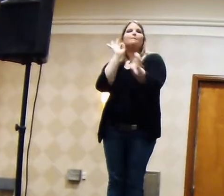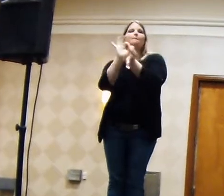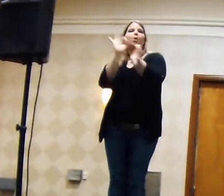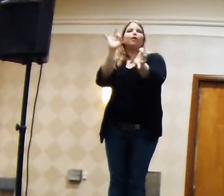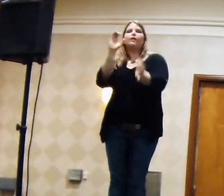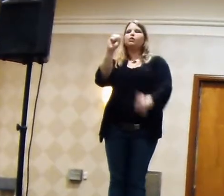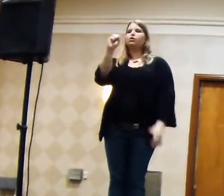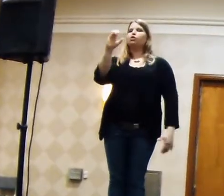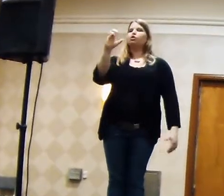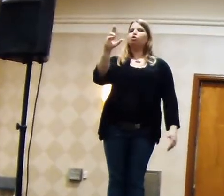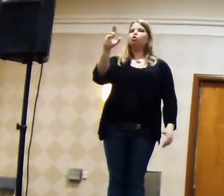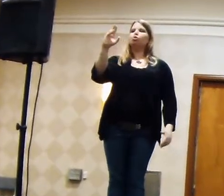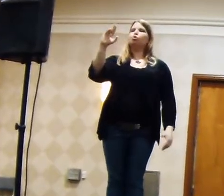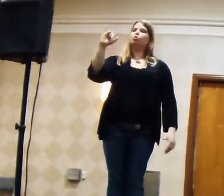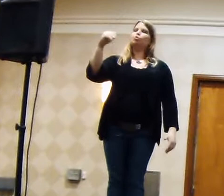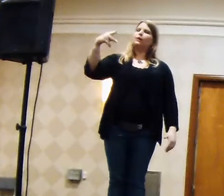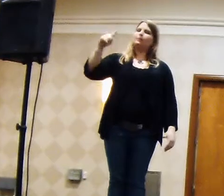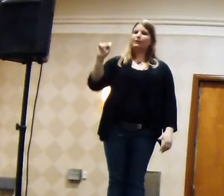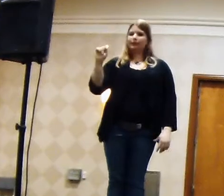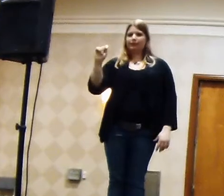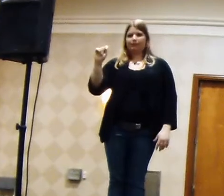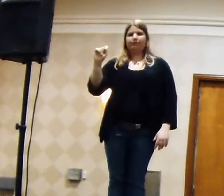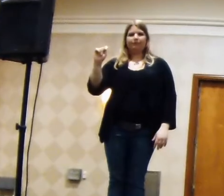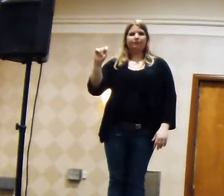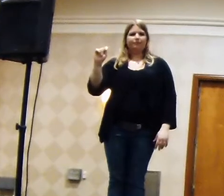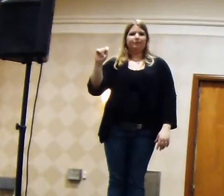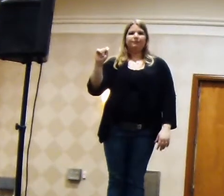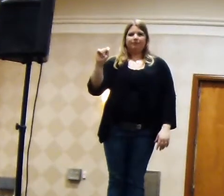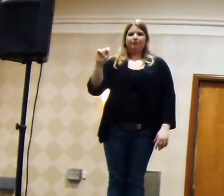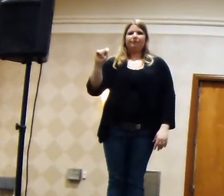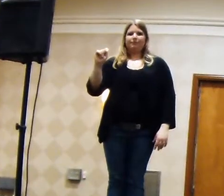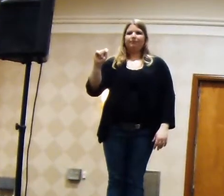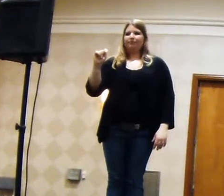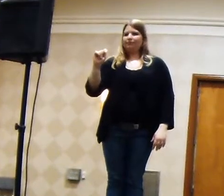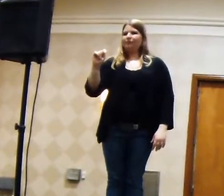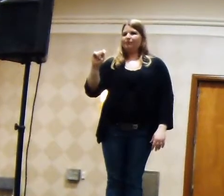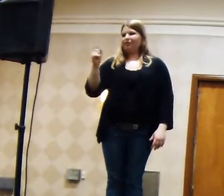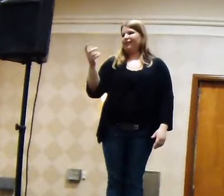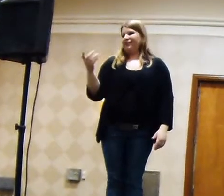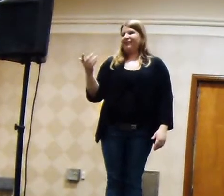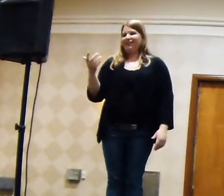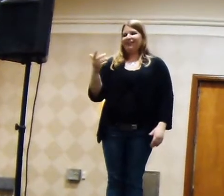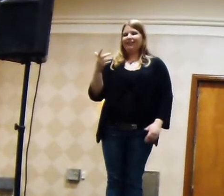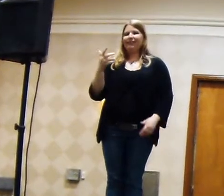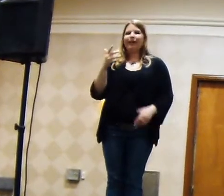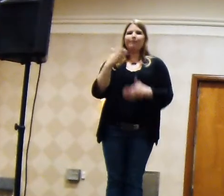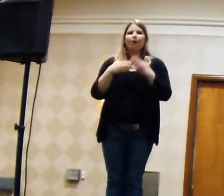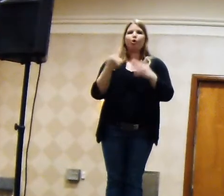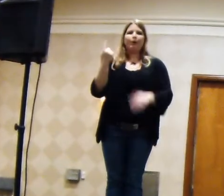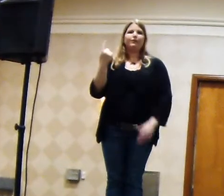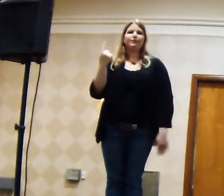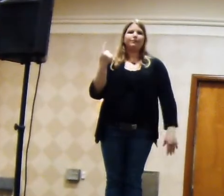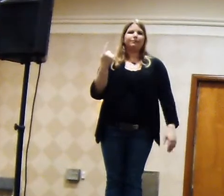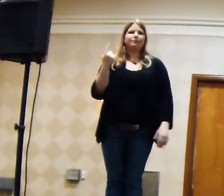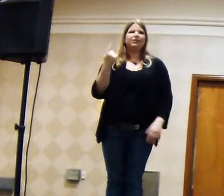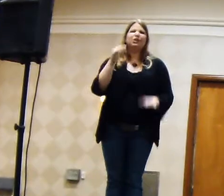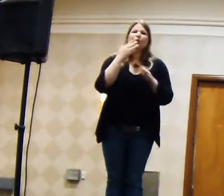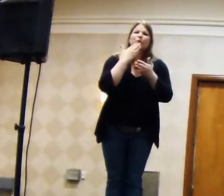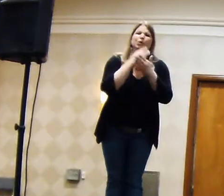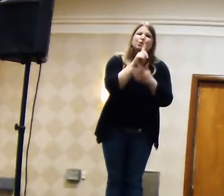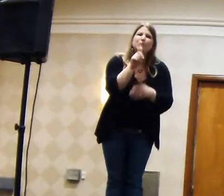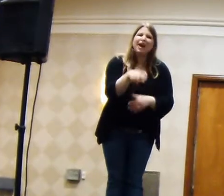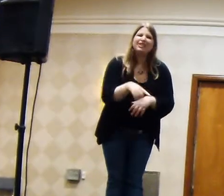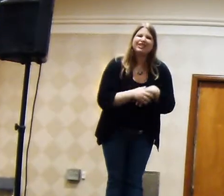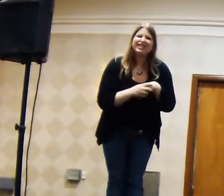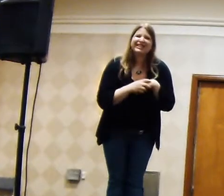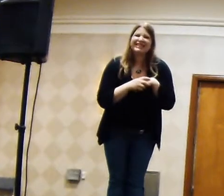just written. It was perfected as we were shooting. But Back to the Future 1, I'd say. What great questions.